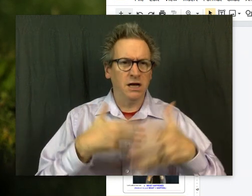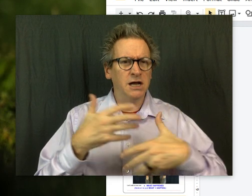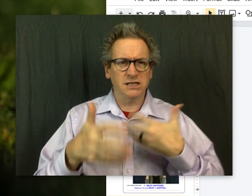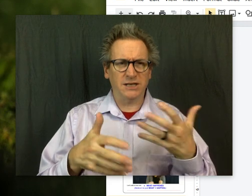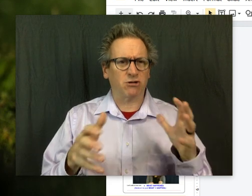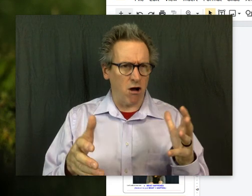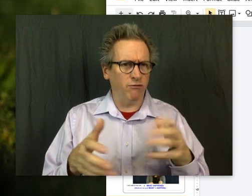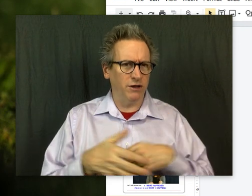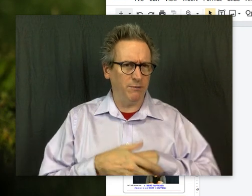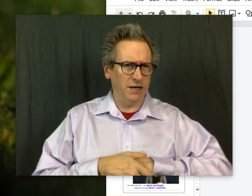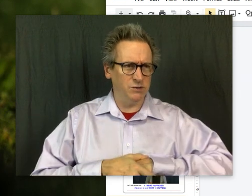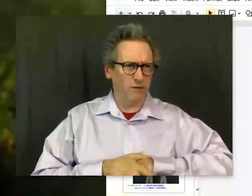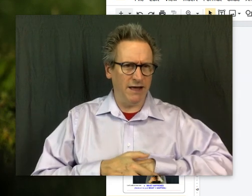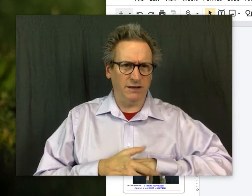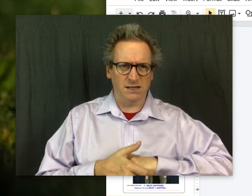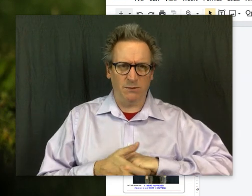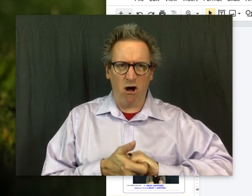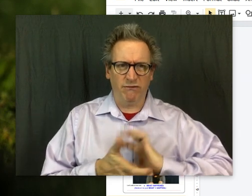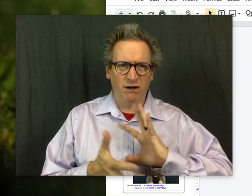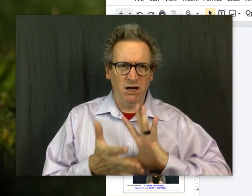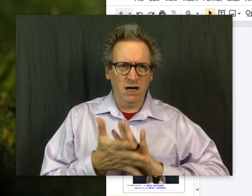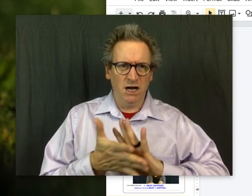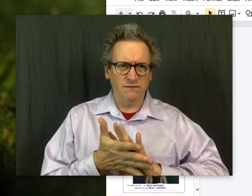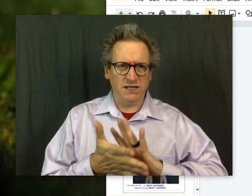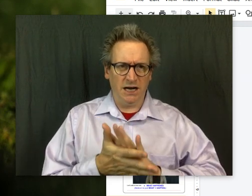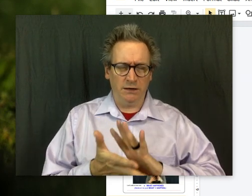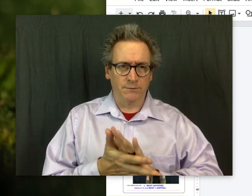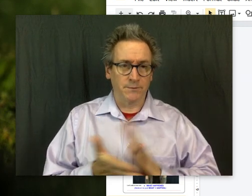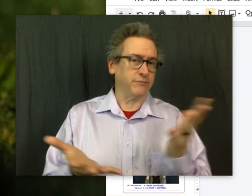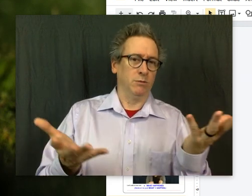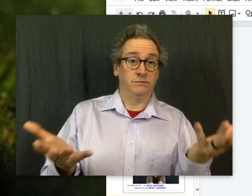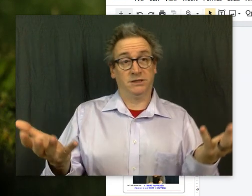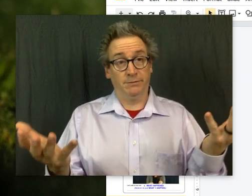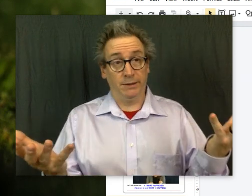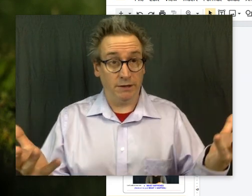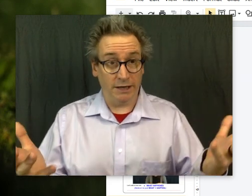the semester off with because we've had the summer off of signing.